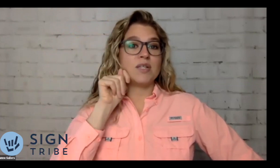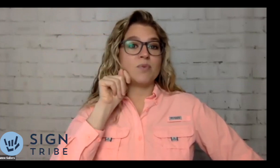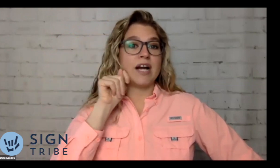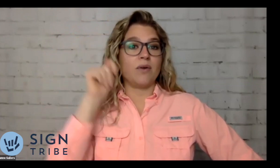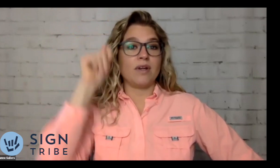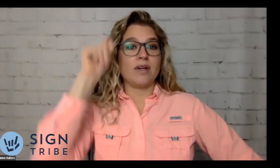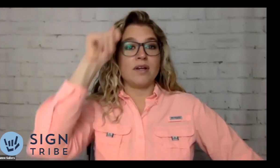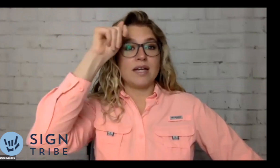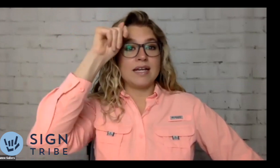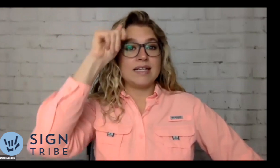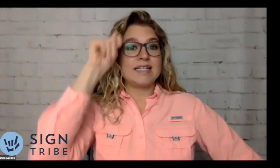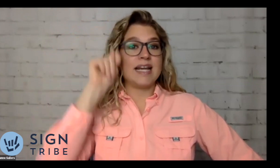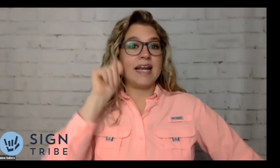brown. Tan,